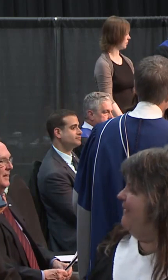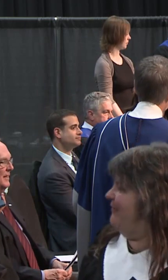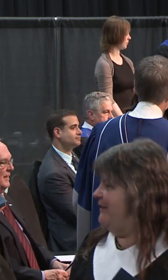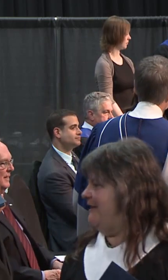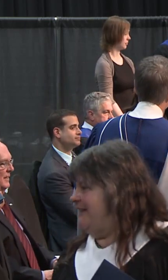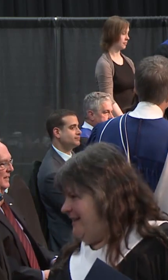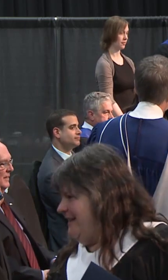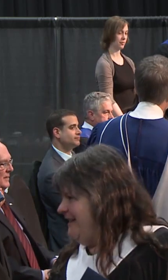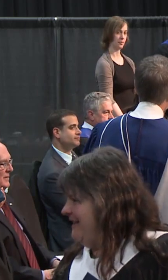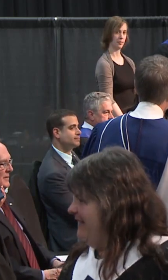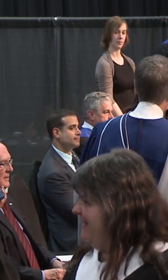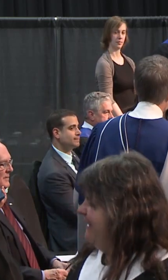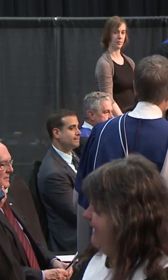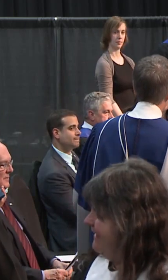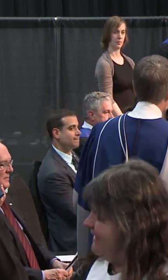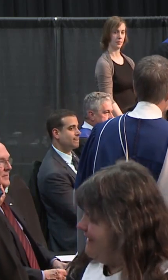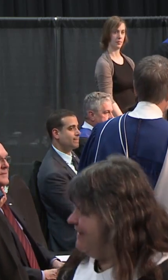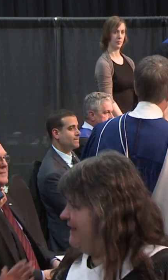Getcha.